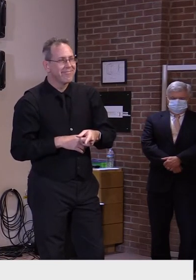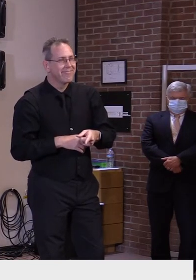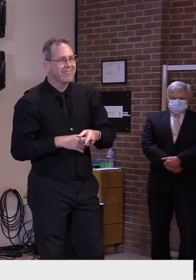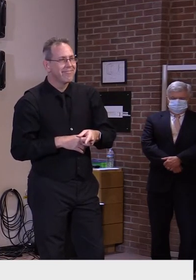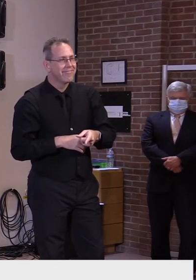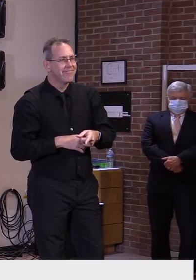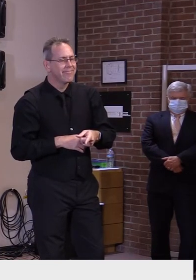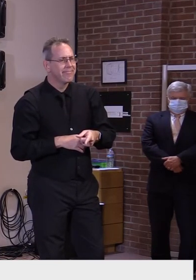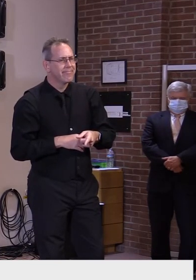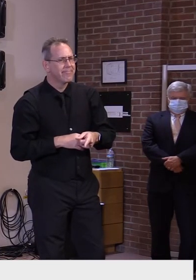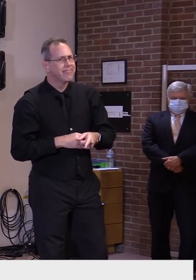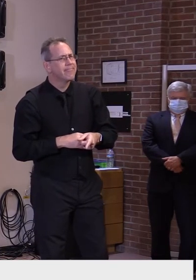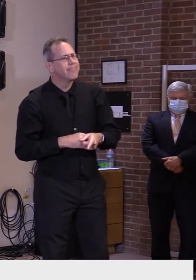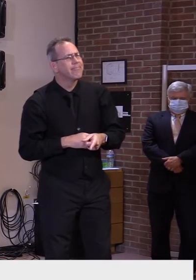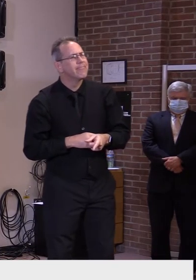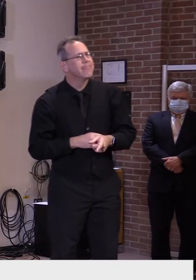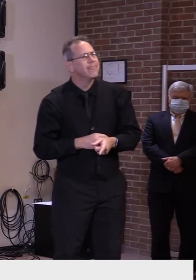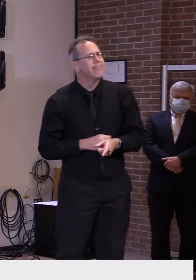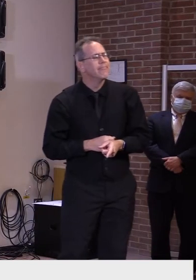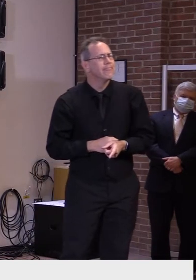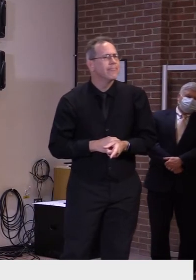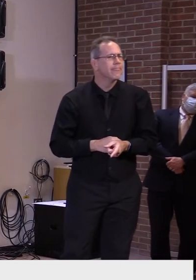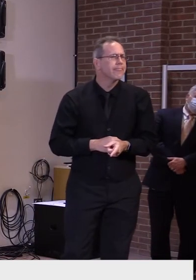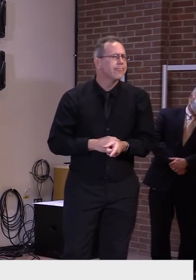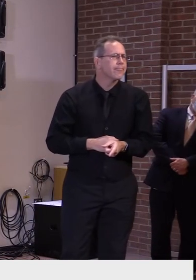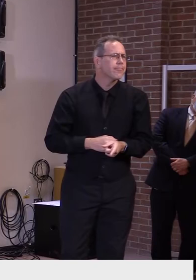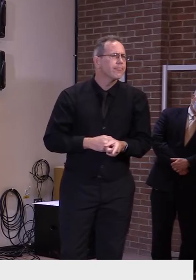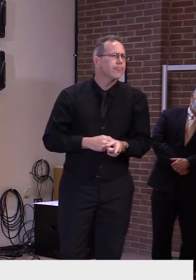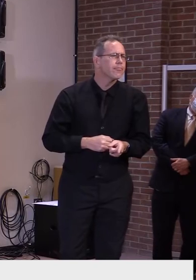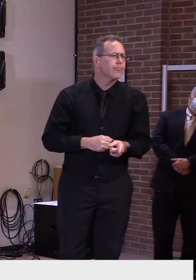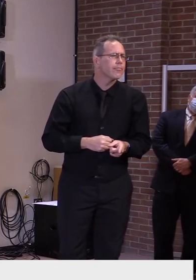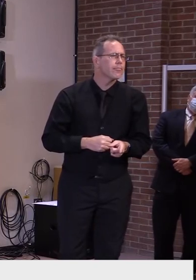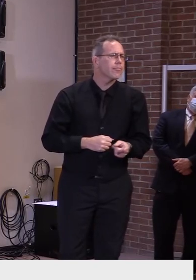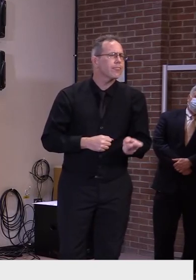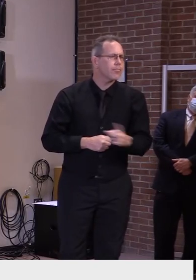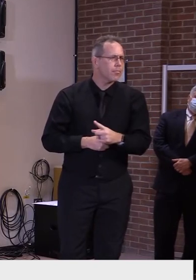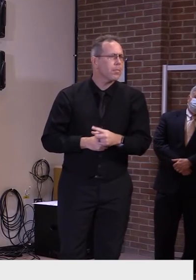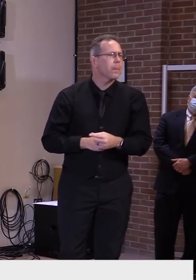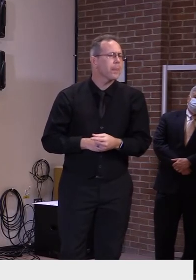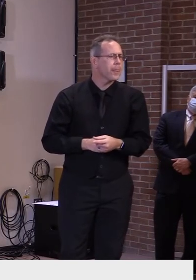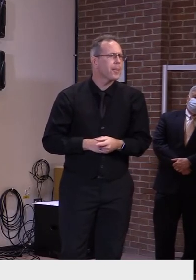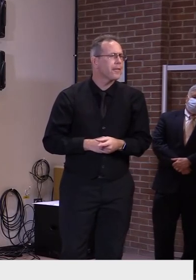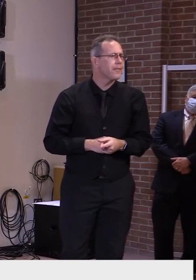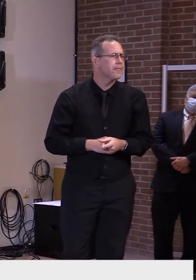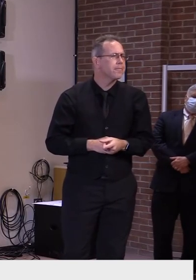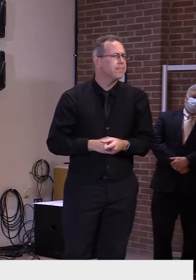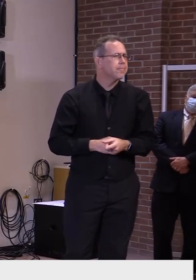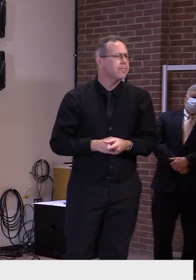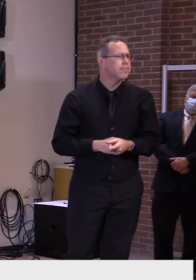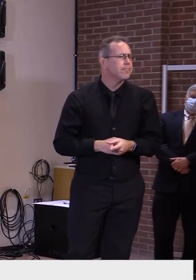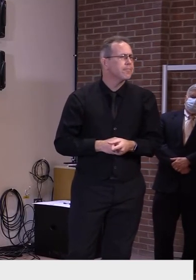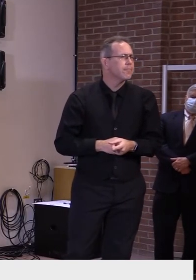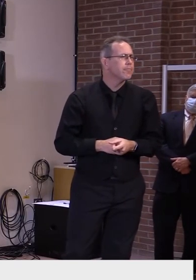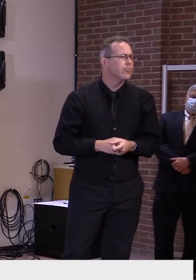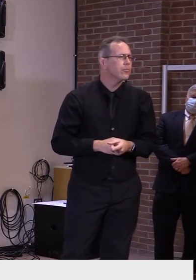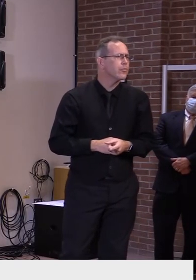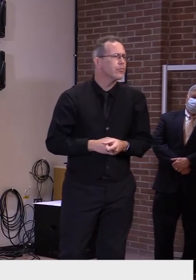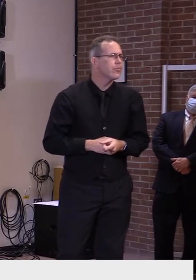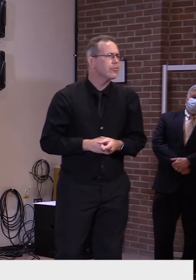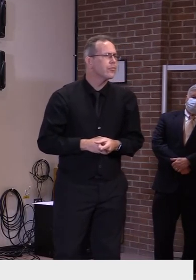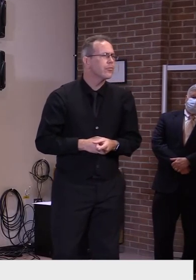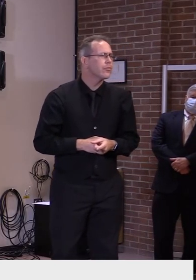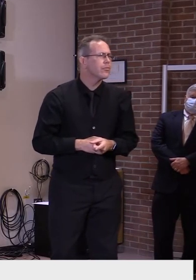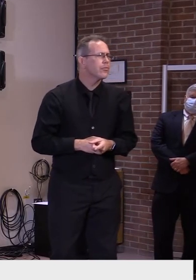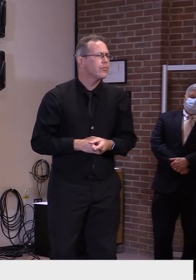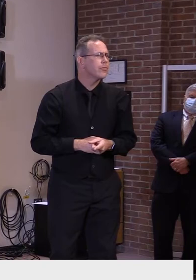I came across a Twitter thread from an appointed official in a small Vermont town, and I'm going to shorten it a little bit for the sake of